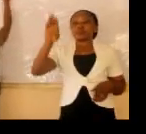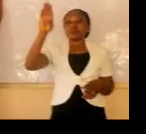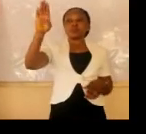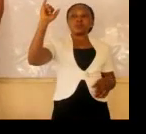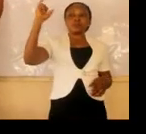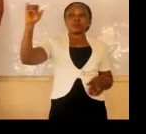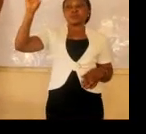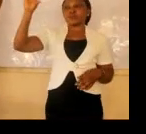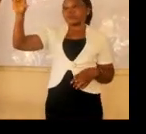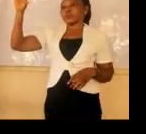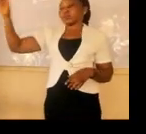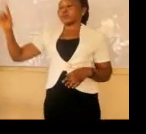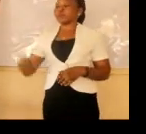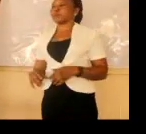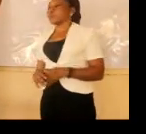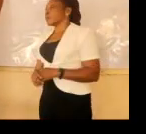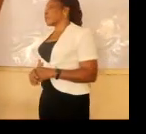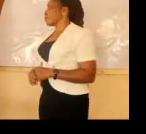2A.